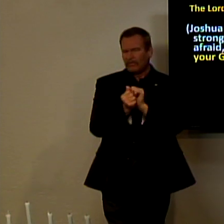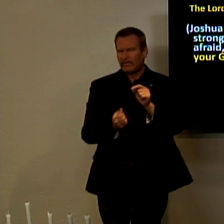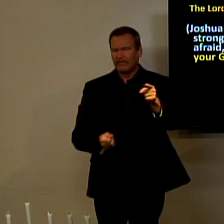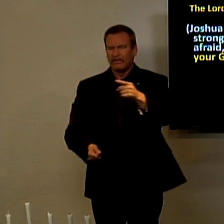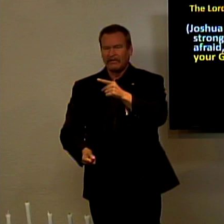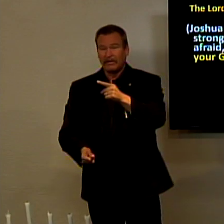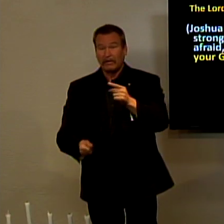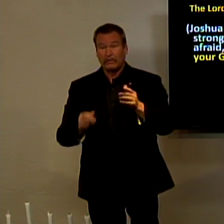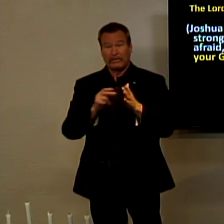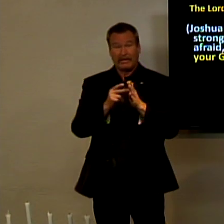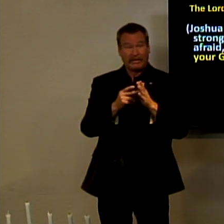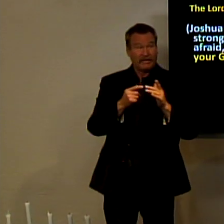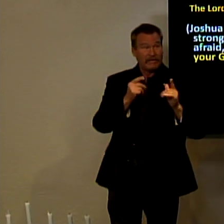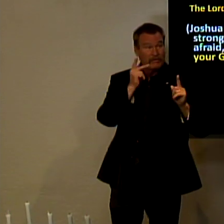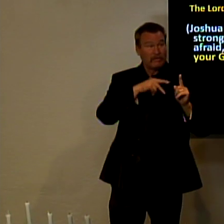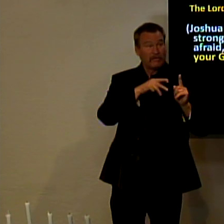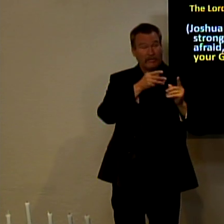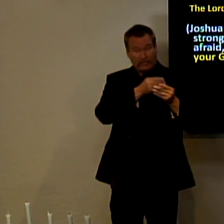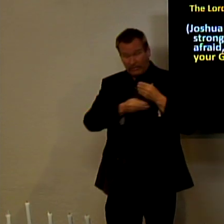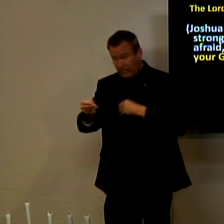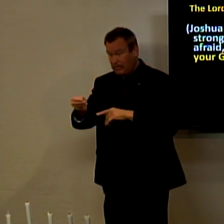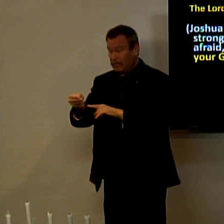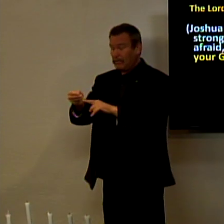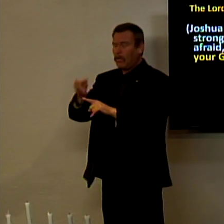go, God is always with you.